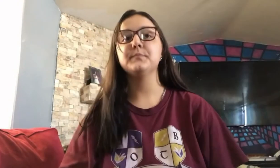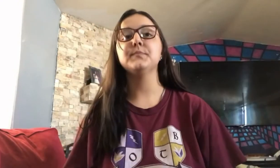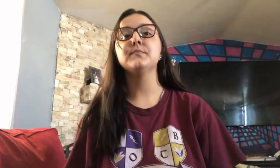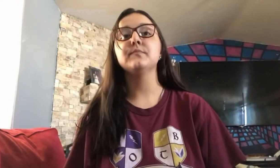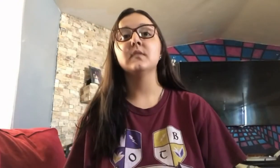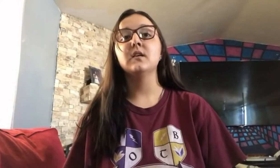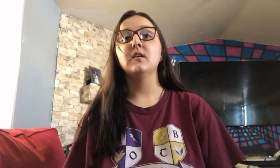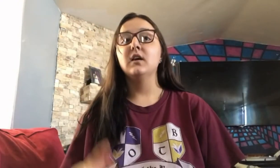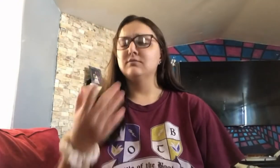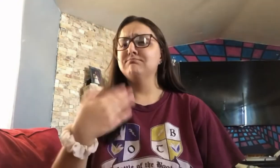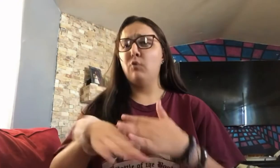and Bosnia.